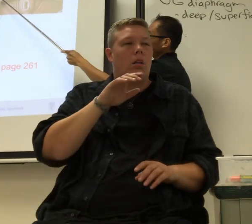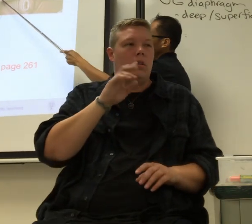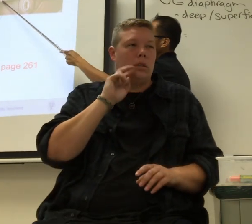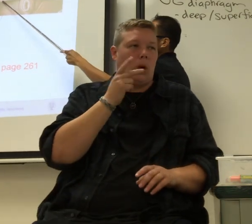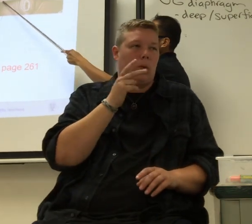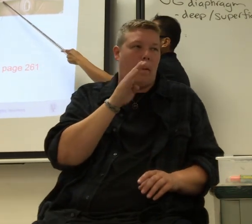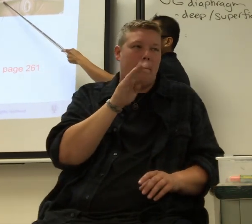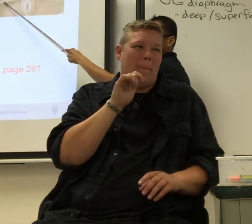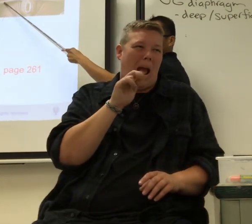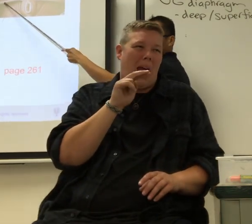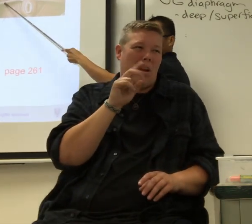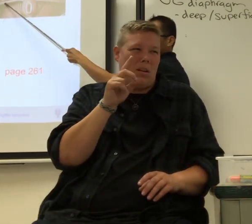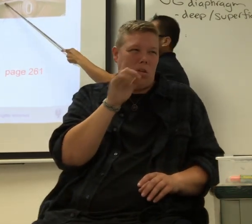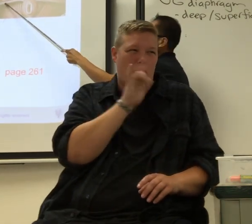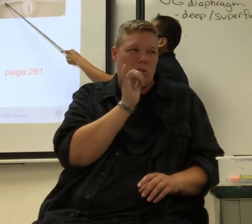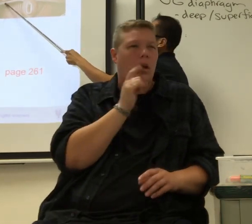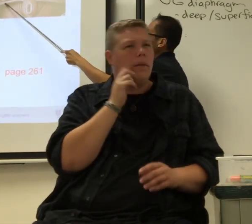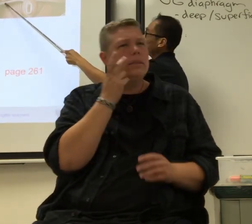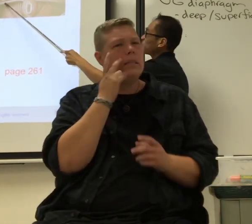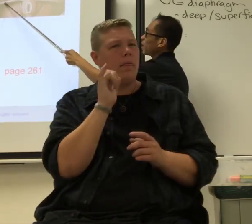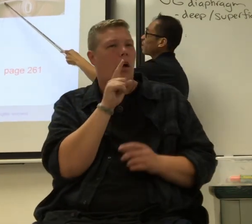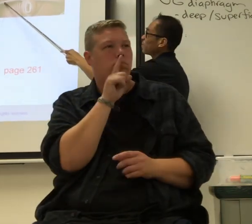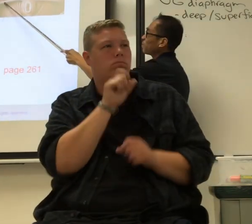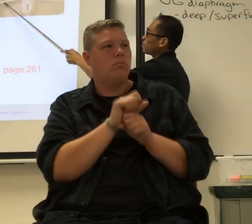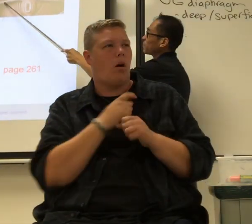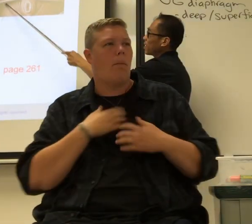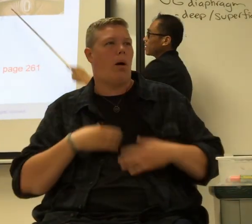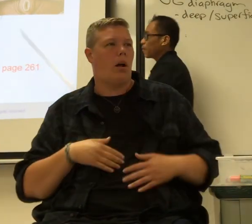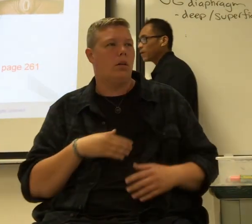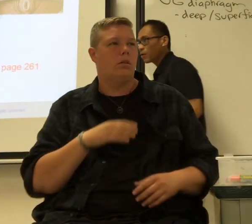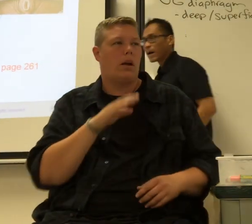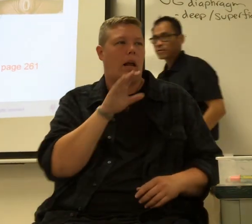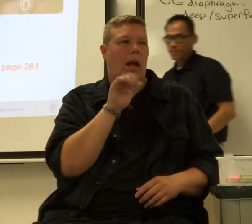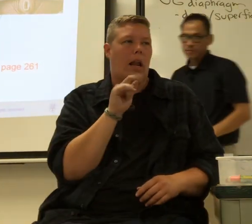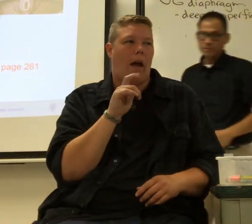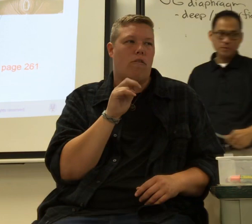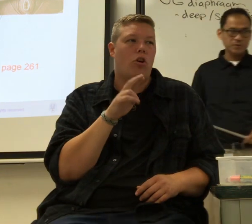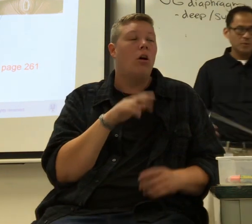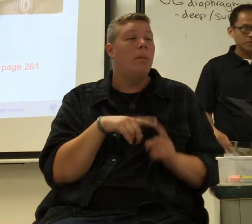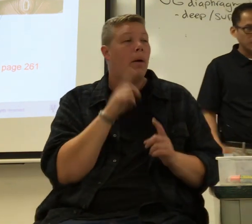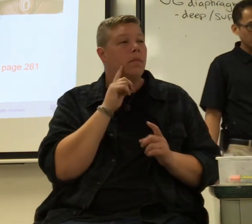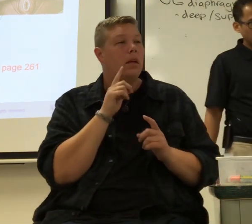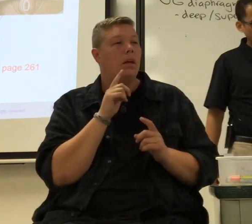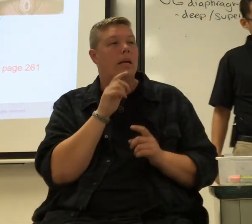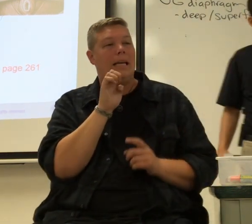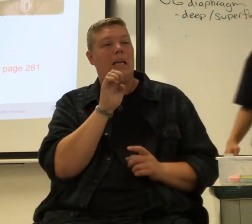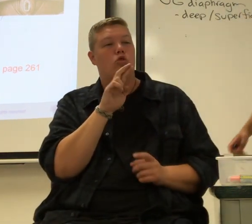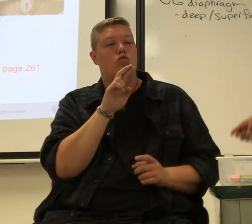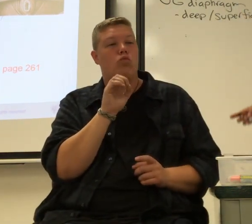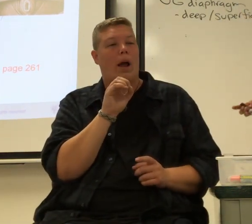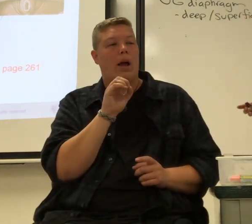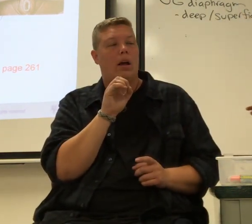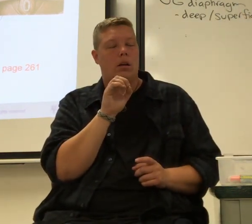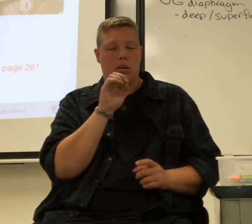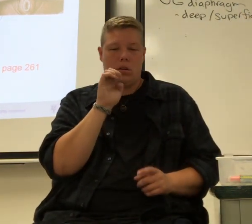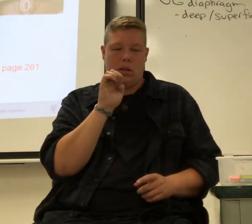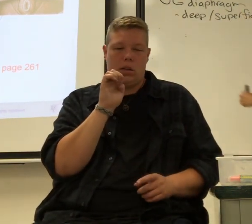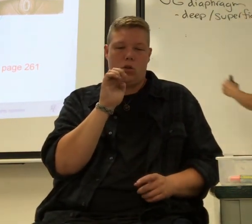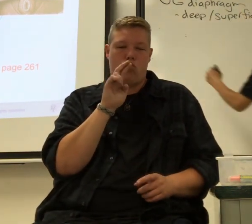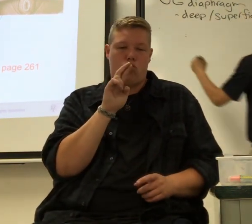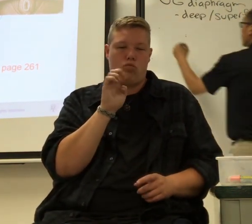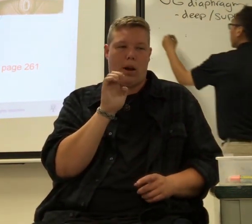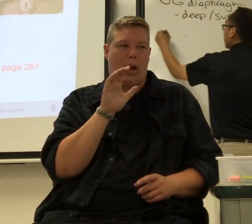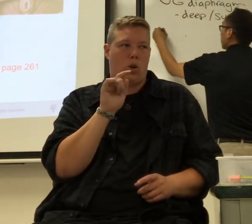illustrated, and I've seen it like that on cadavers. Okay. Now the erector muscles are shown too.